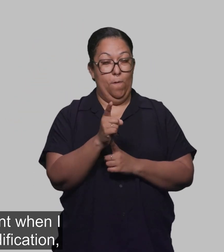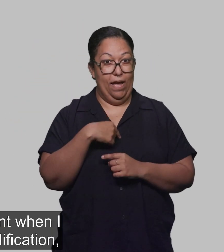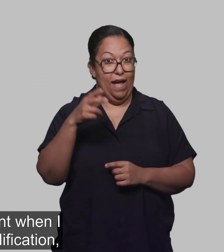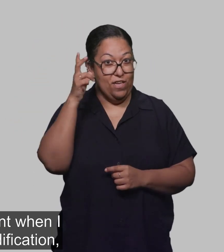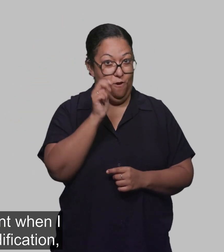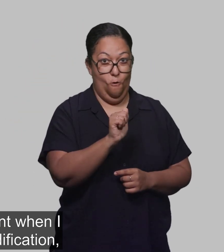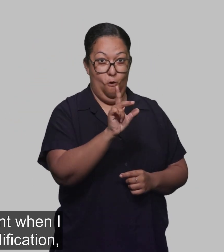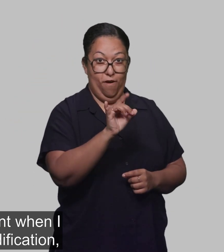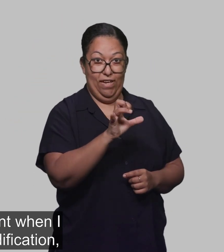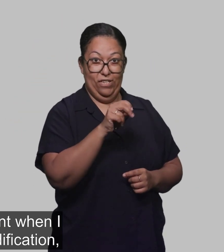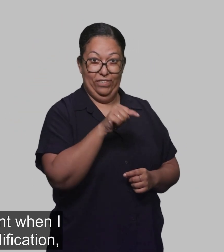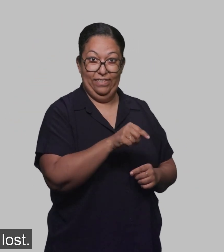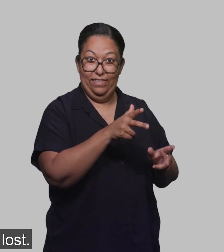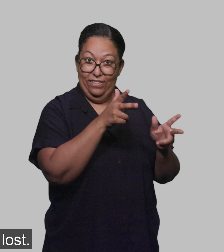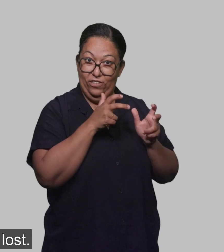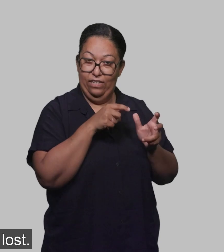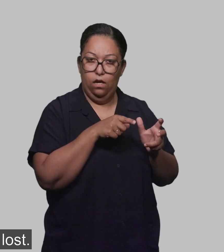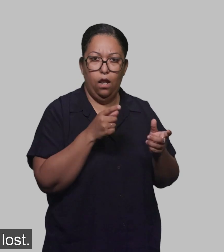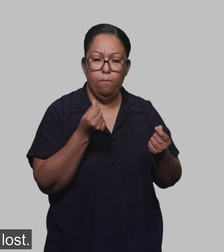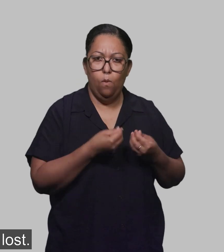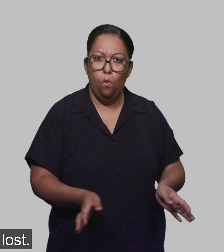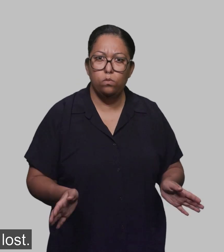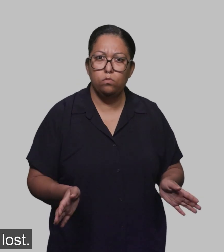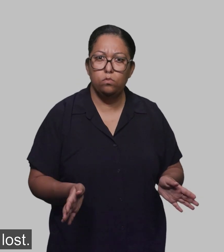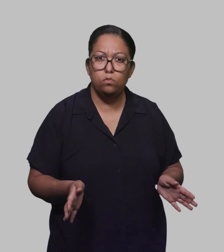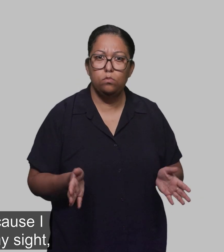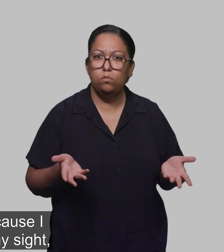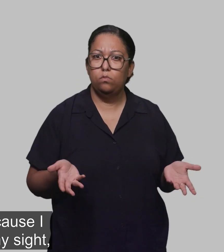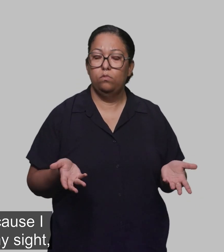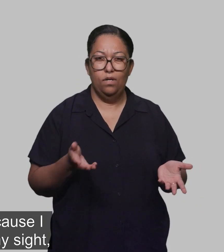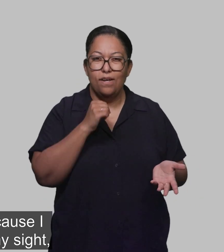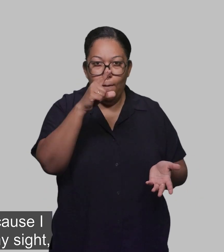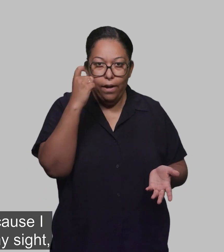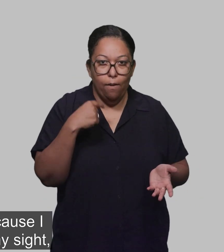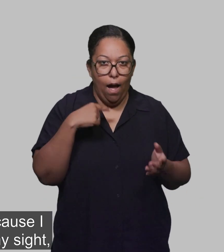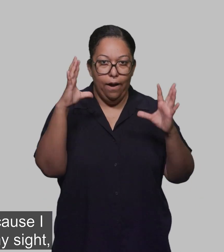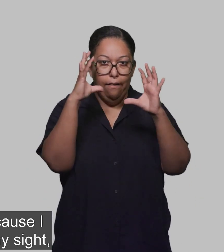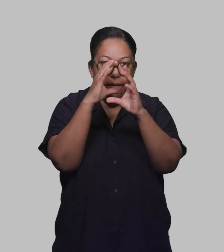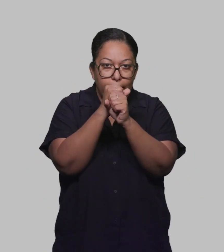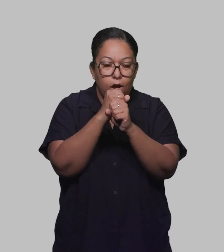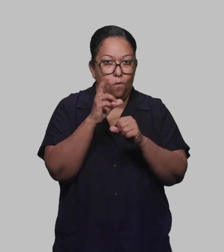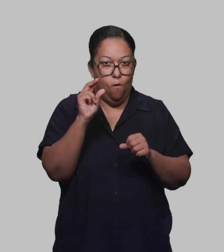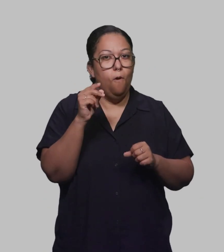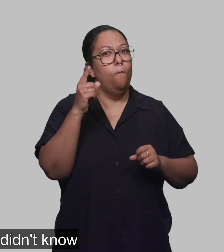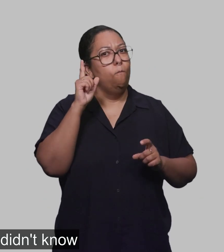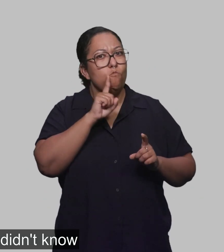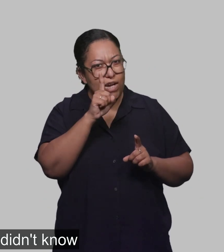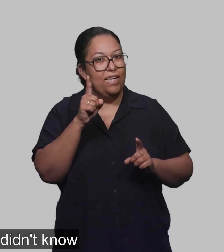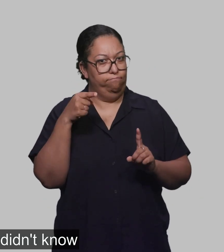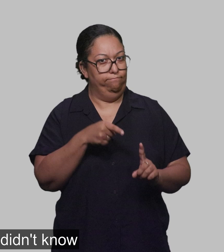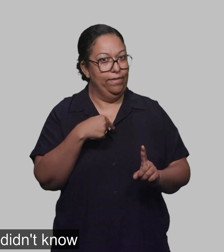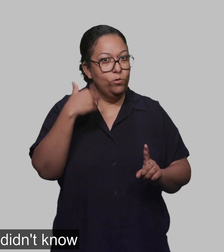moment when I heard that audification, I was half lost. And not because I was losing my sight. It